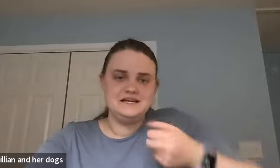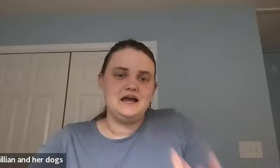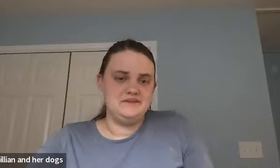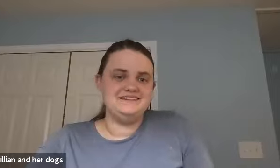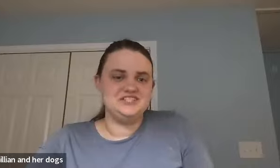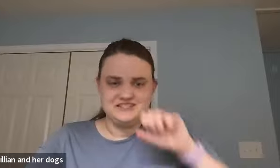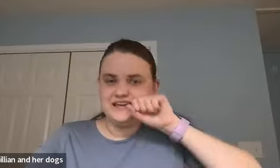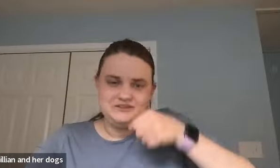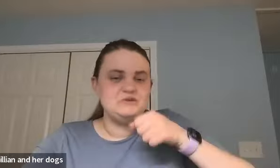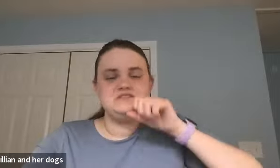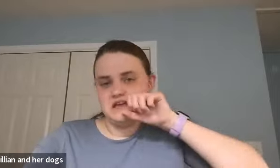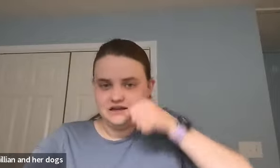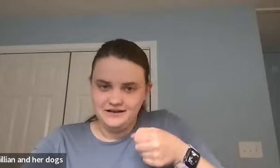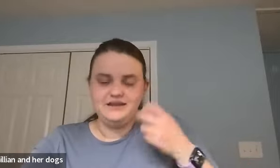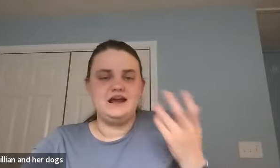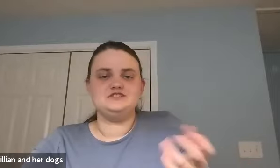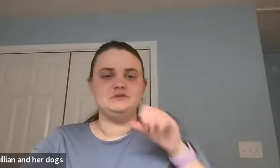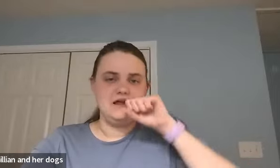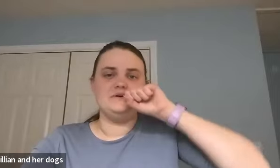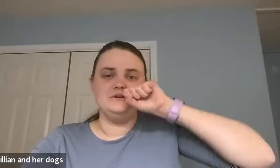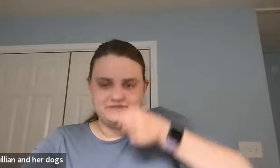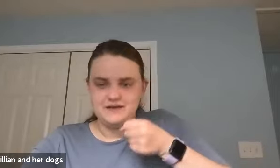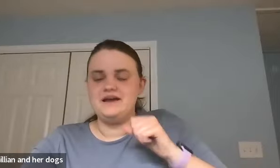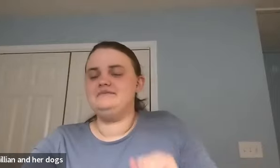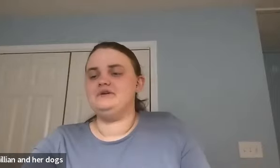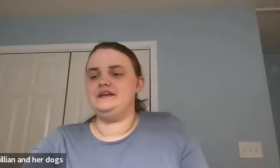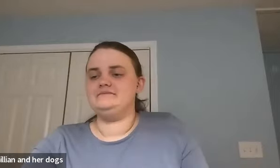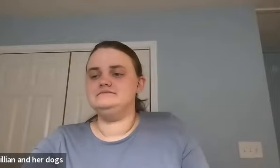I mean, just like you would think an actual carrot when you take a bite and break it.